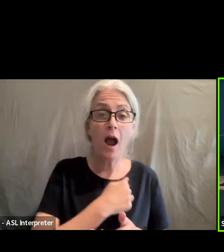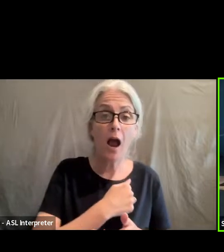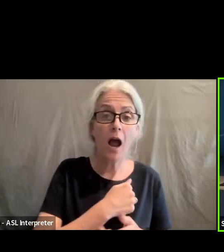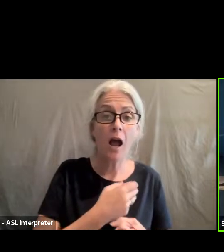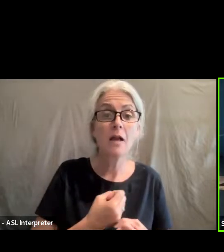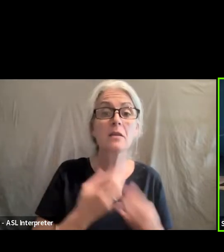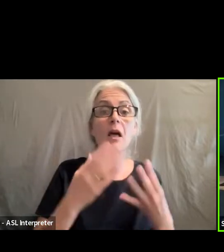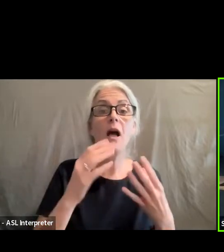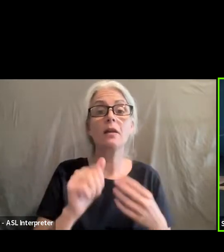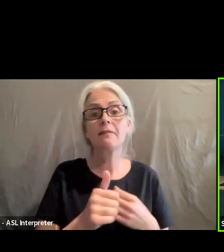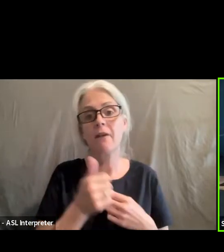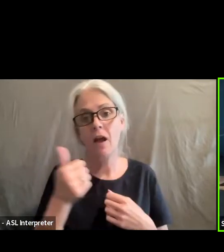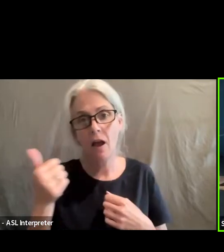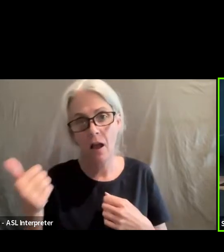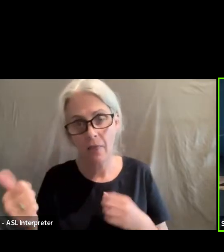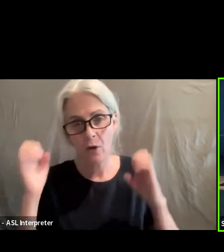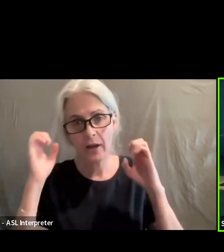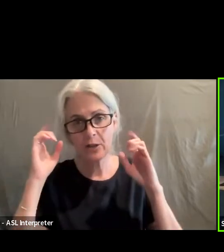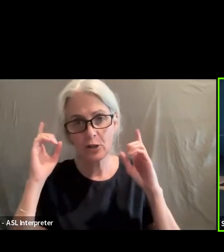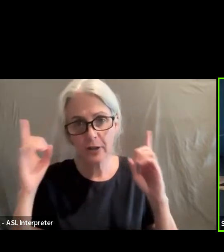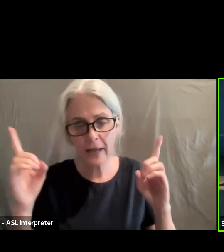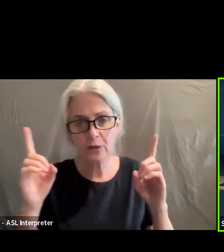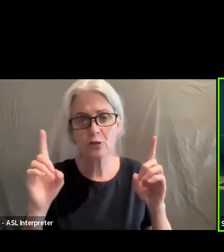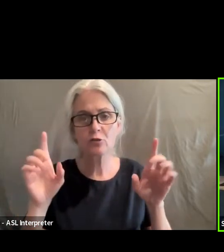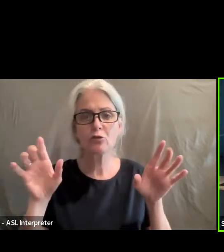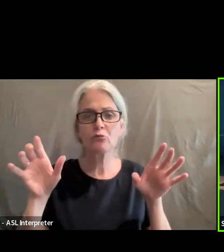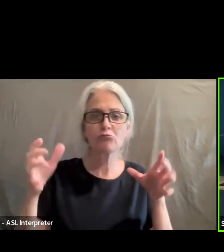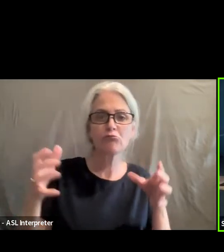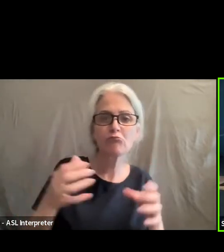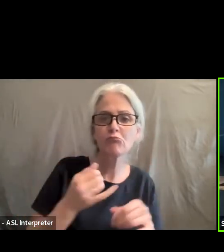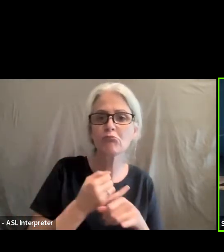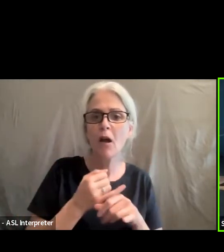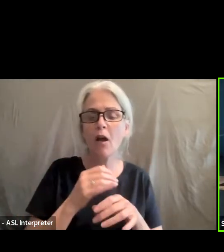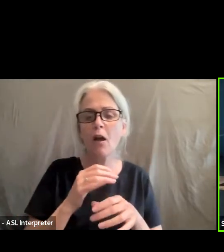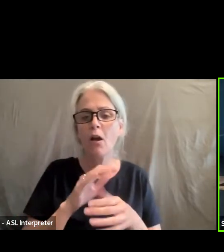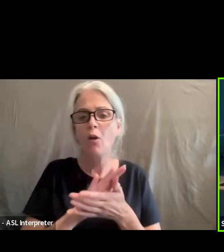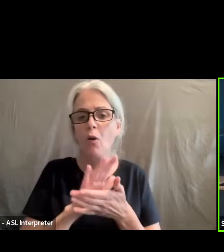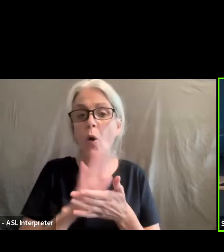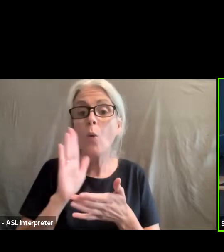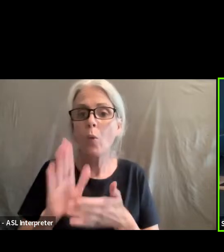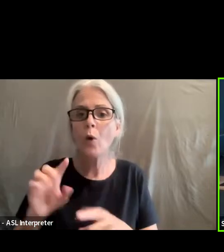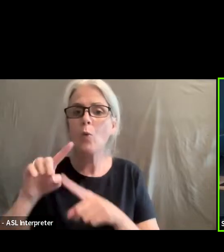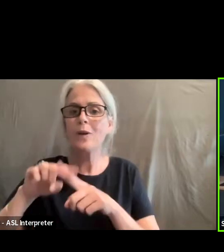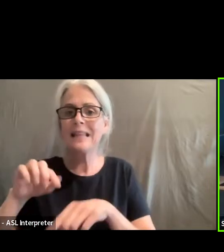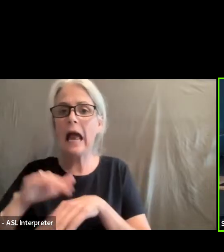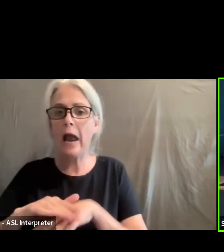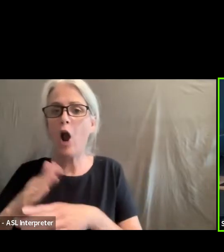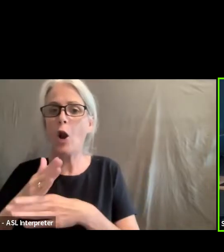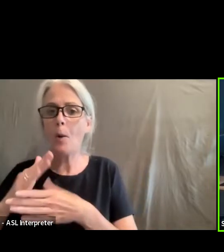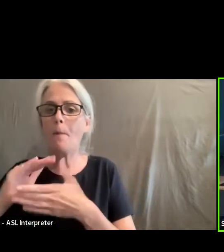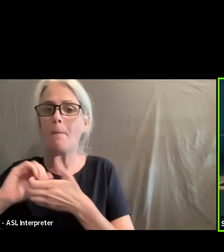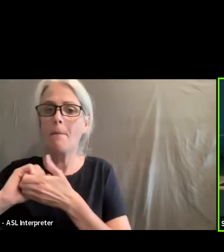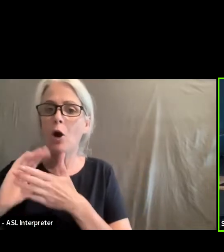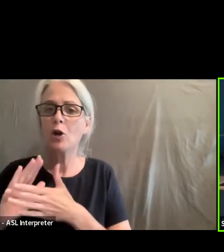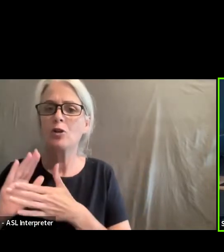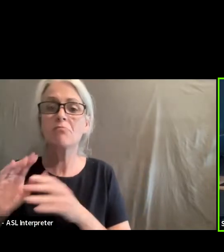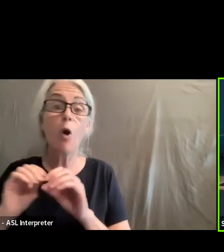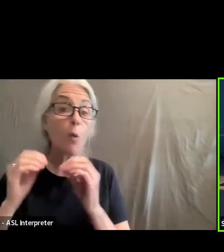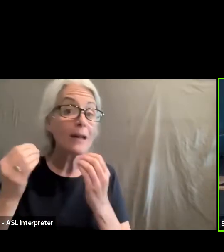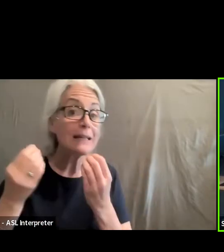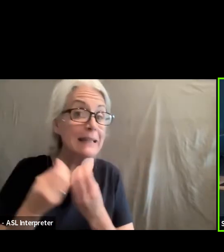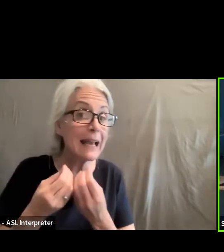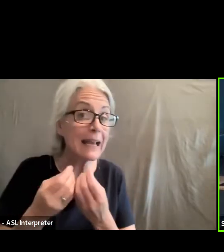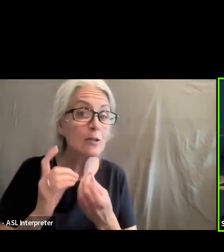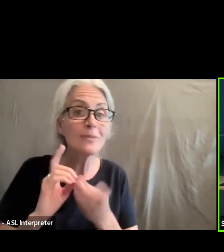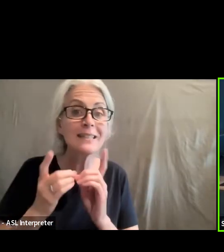of other educational institutions. I mean, I think that we're gonna rely on our partners. I mean, I think there are some organizations like Digital